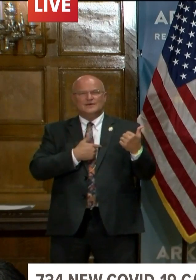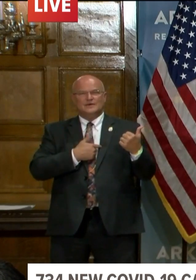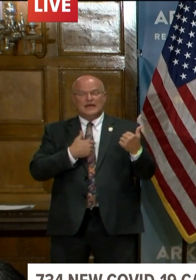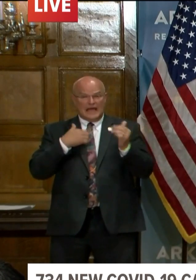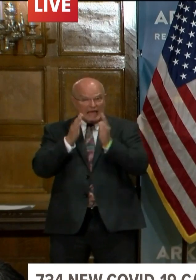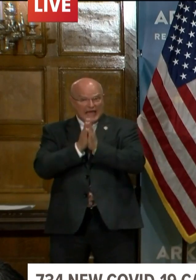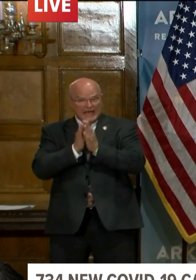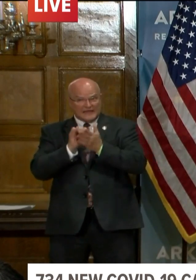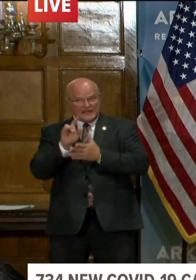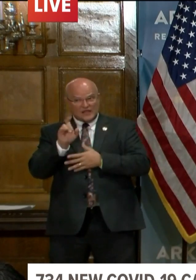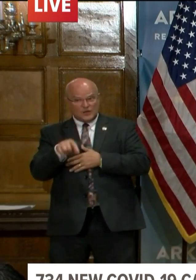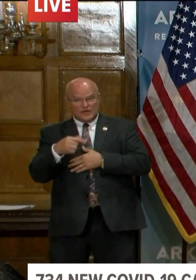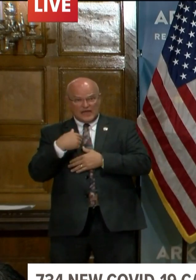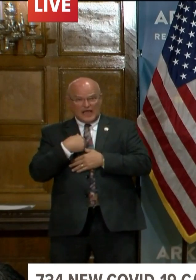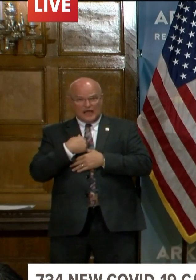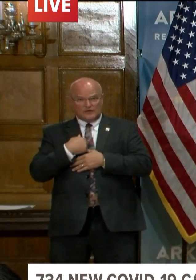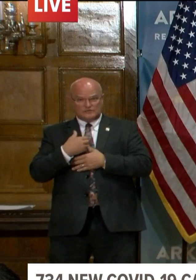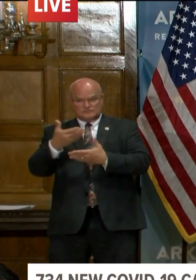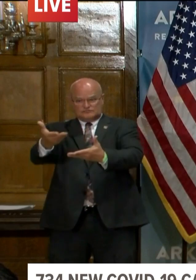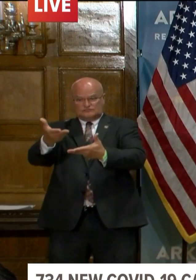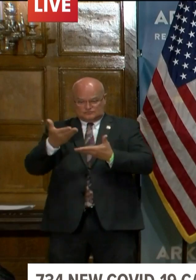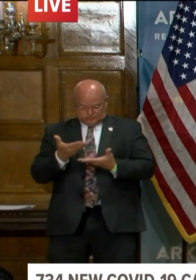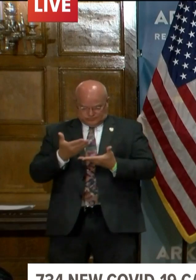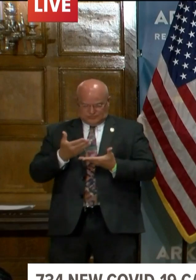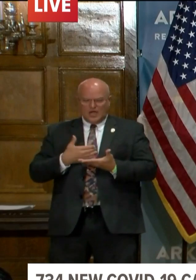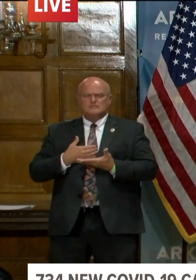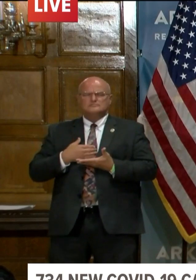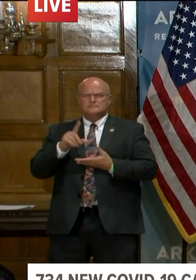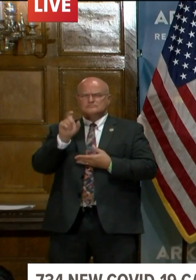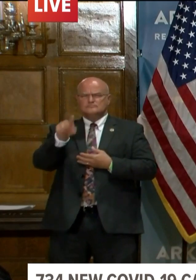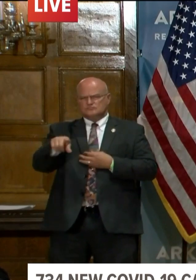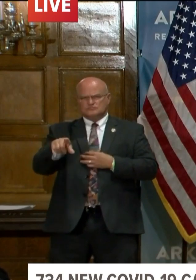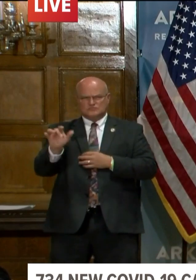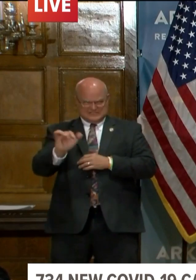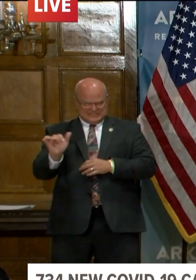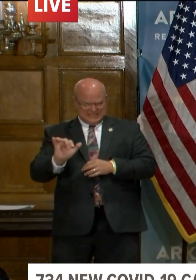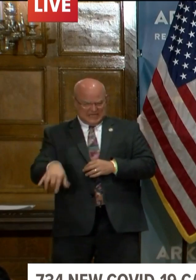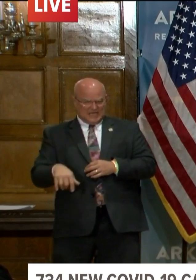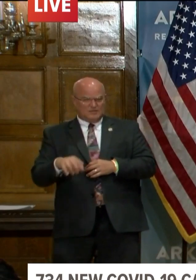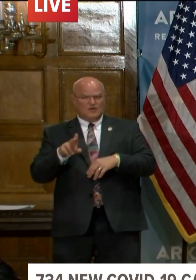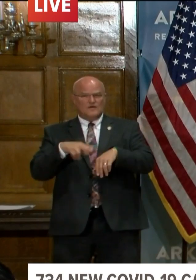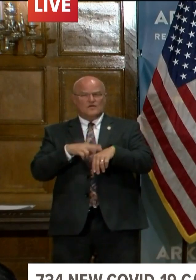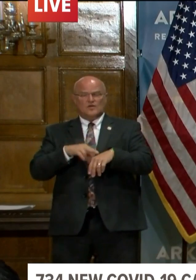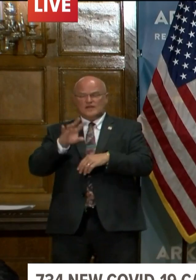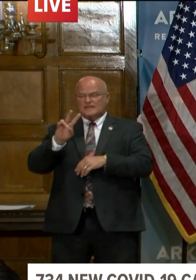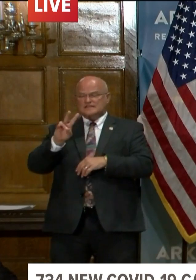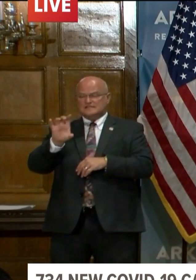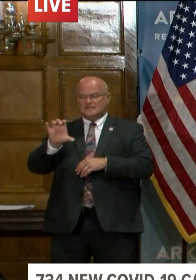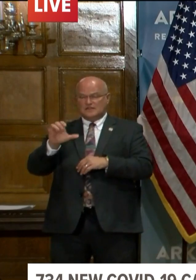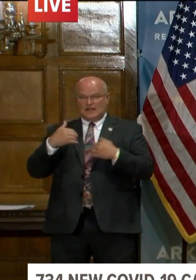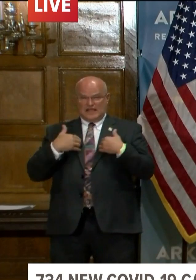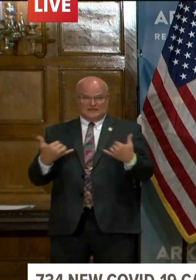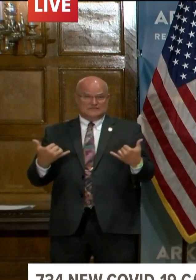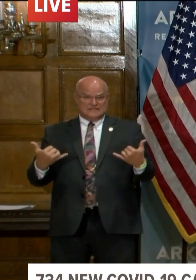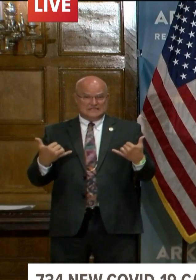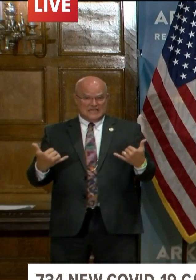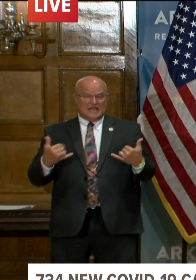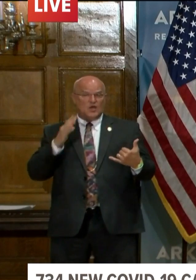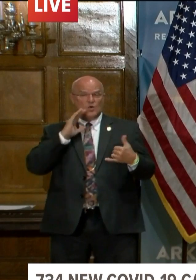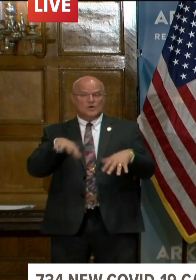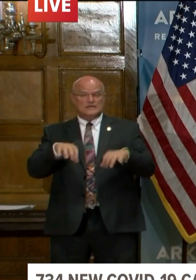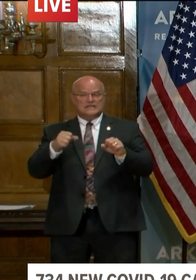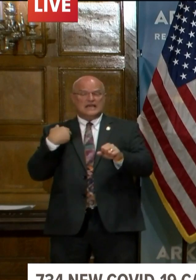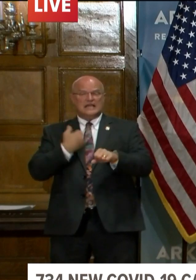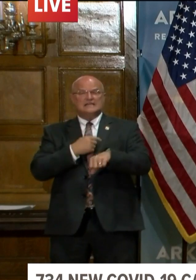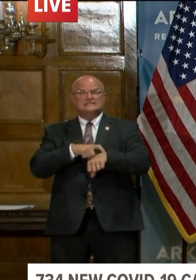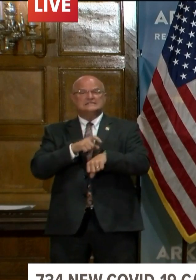I asked that question as I was presented with this data. And of course, the 700 that we have today is going to take us